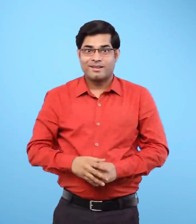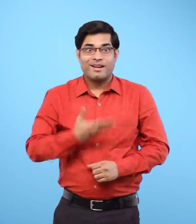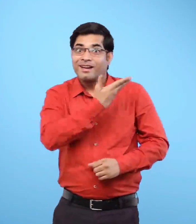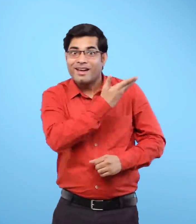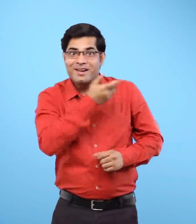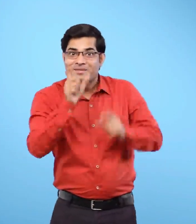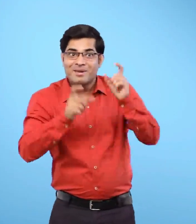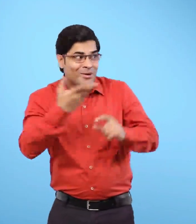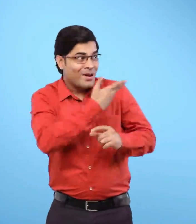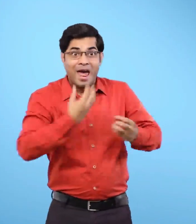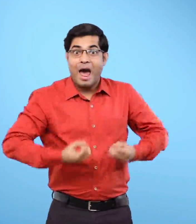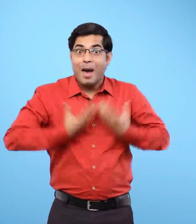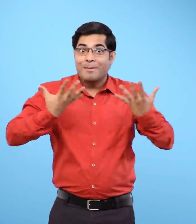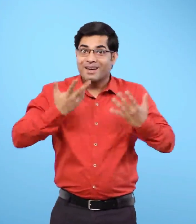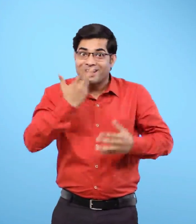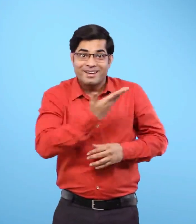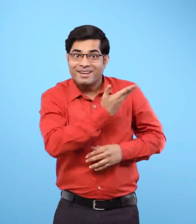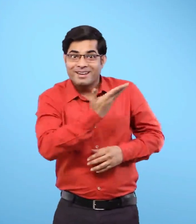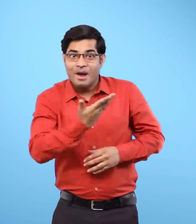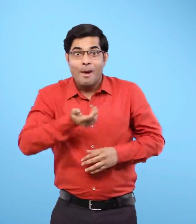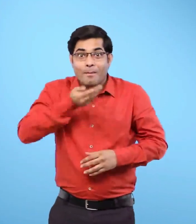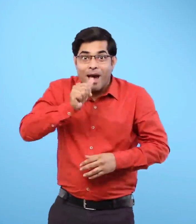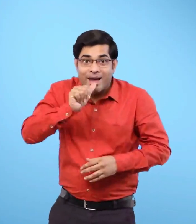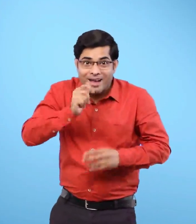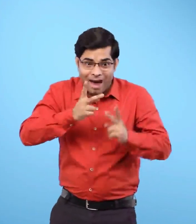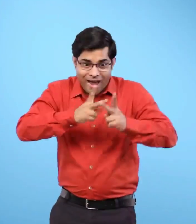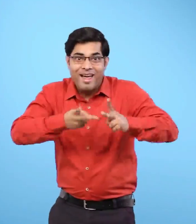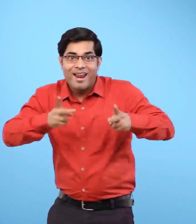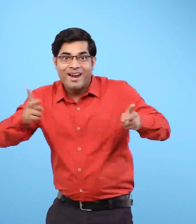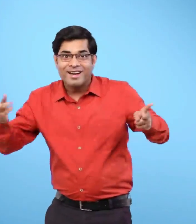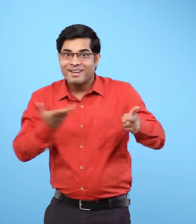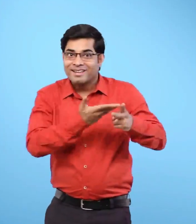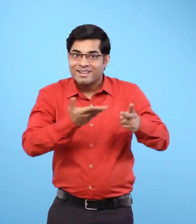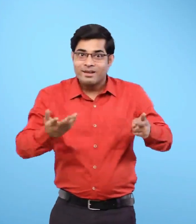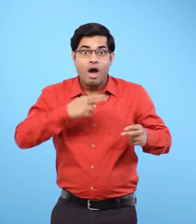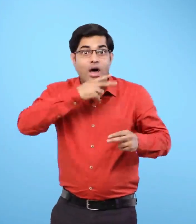They all look happy and using water of different colors.